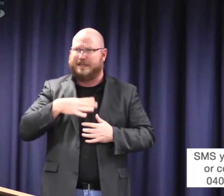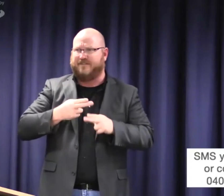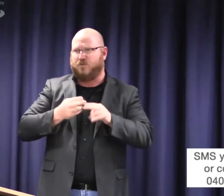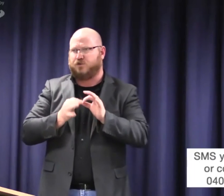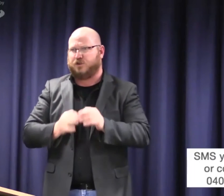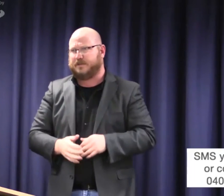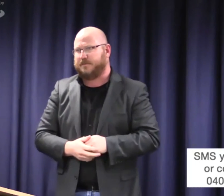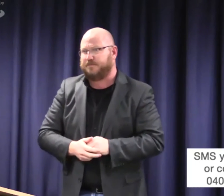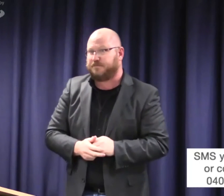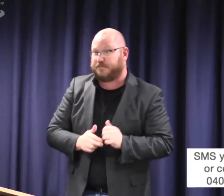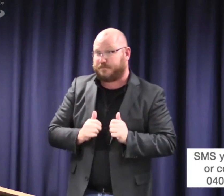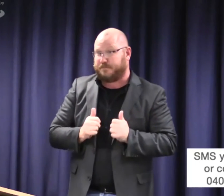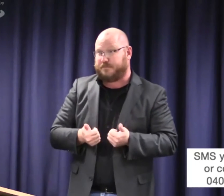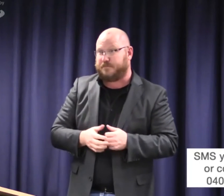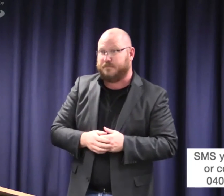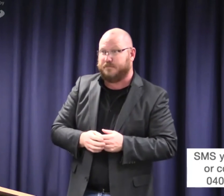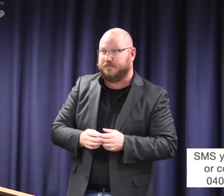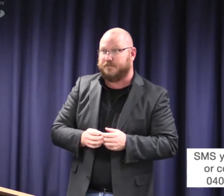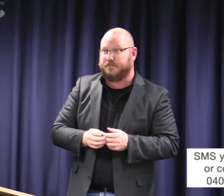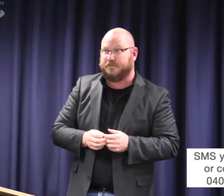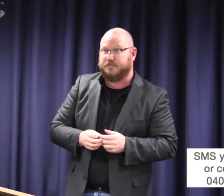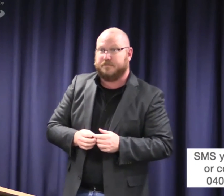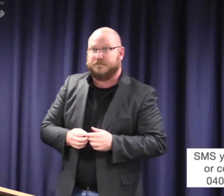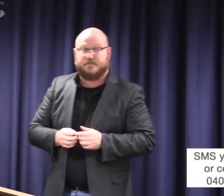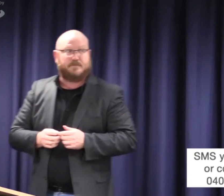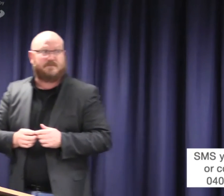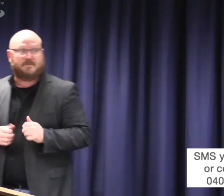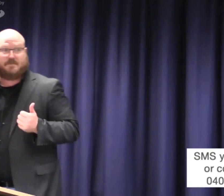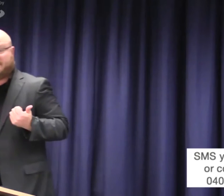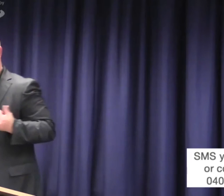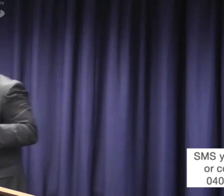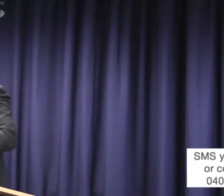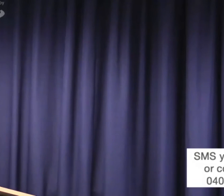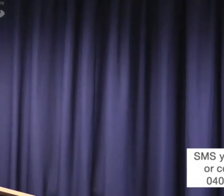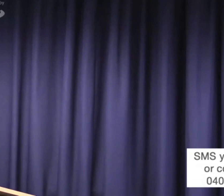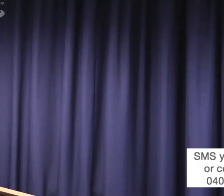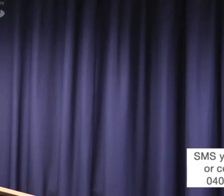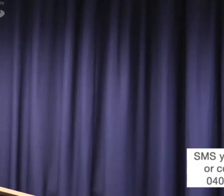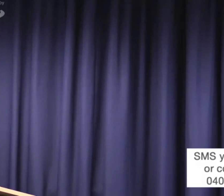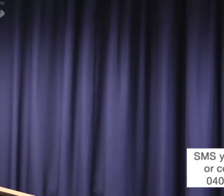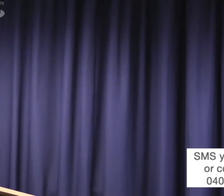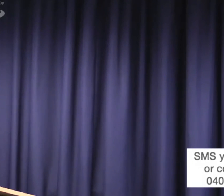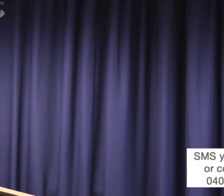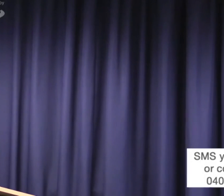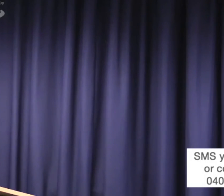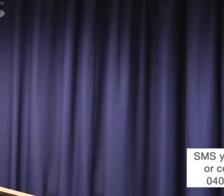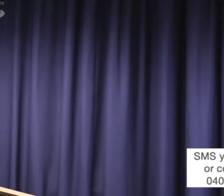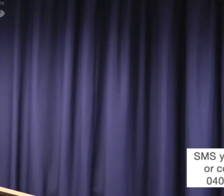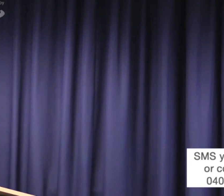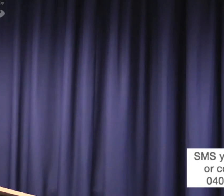quite a lengthy process. So I suggest you overestimate how much you need early on.